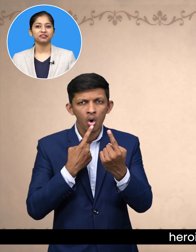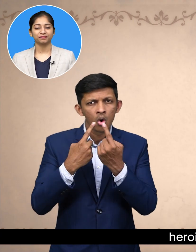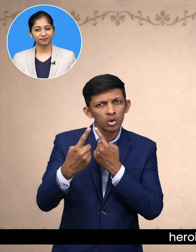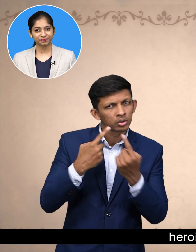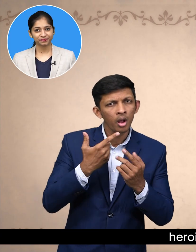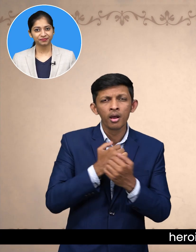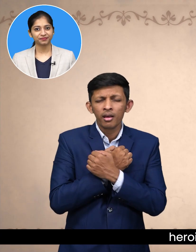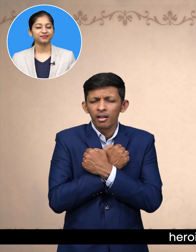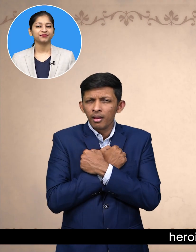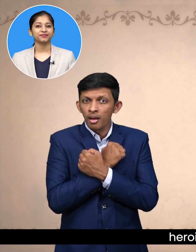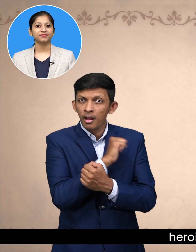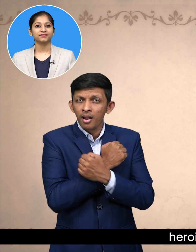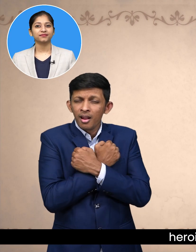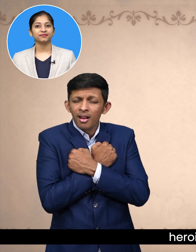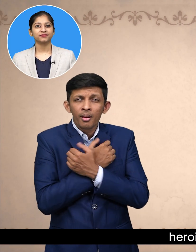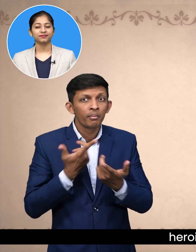nature.